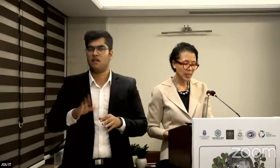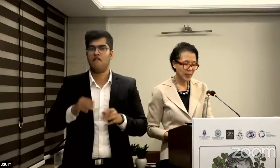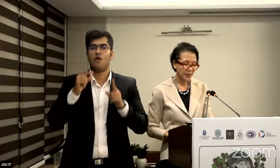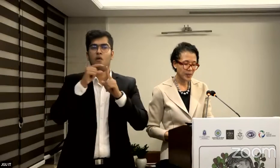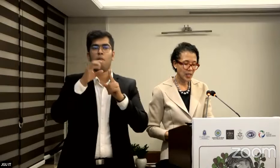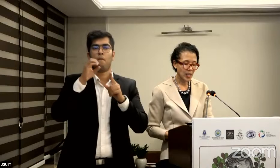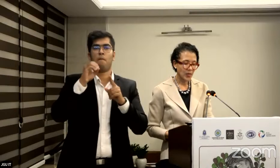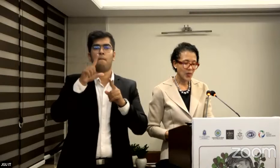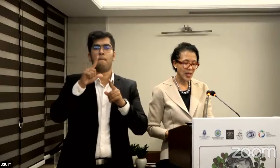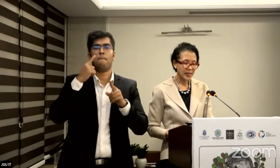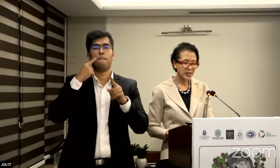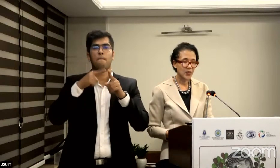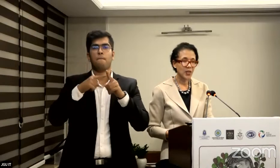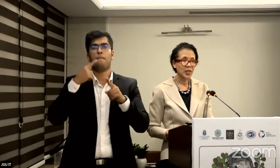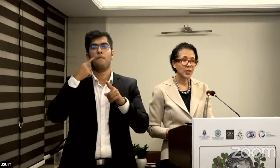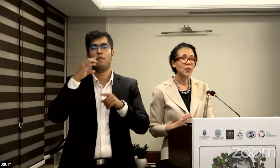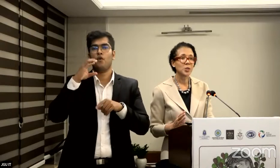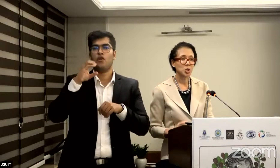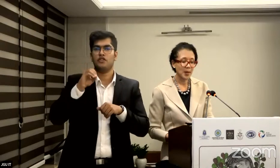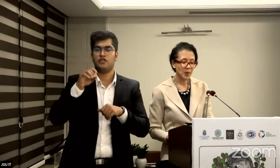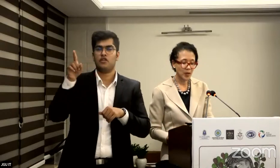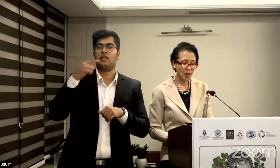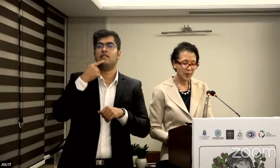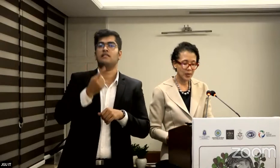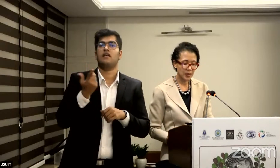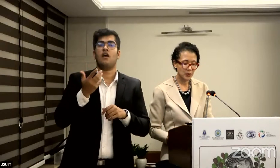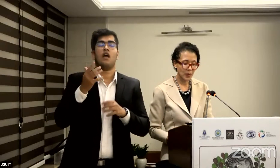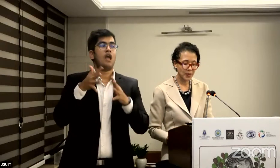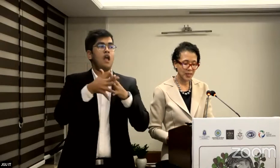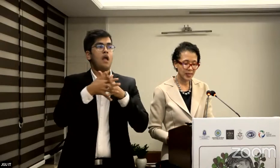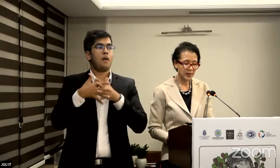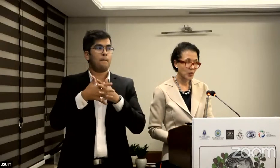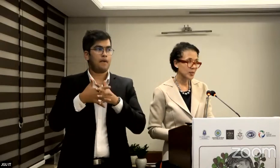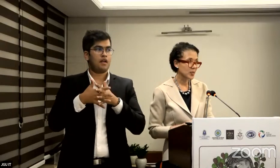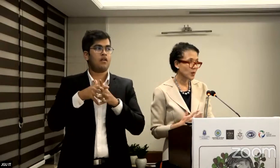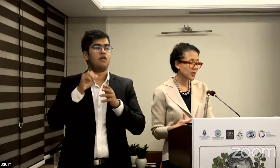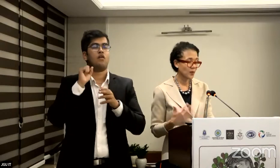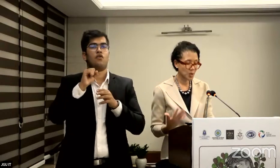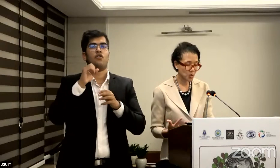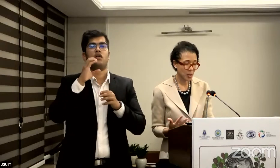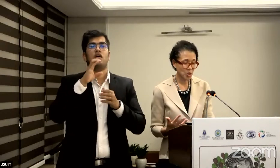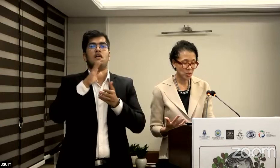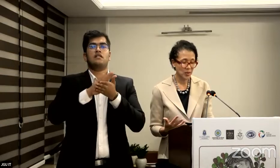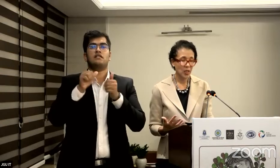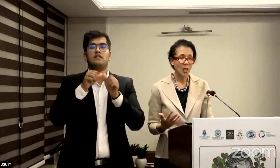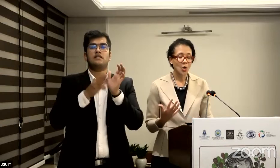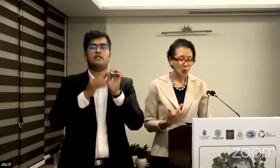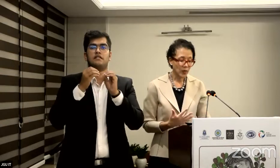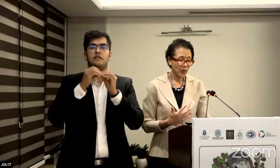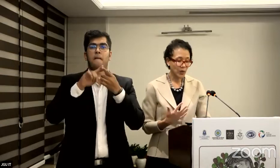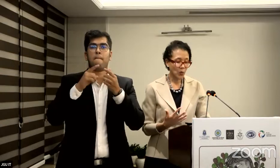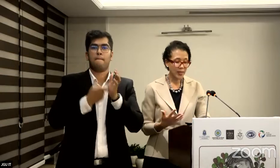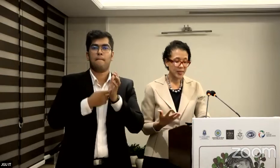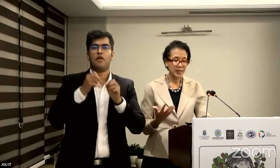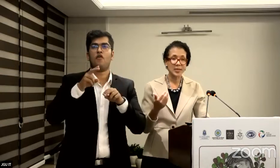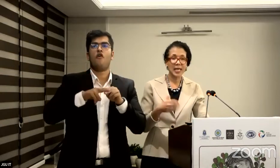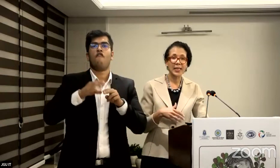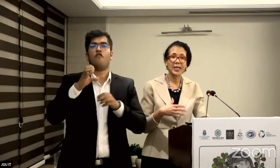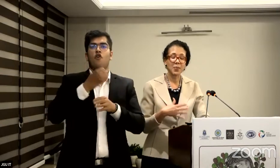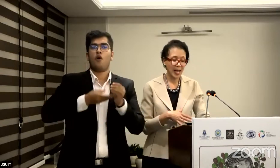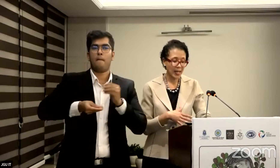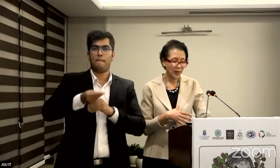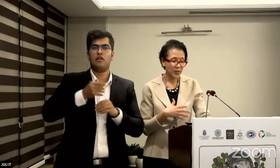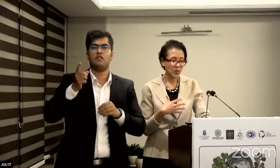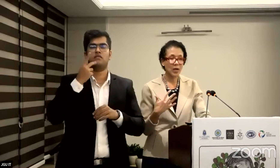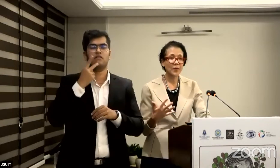Politico, that the US Chamber of Commerce representative was expressing frustration with the US's